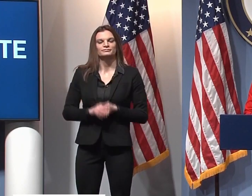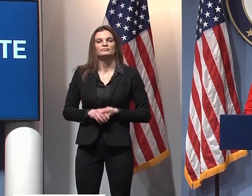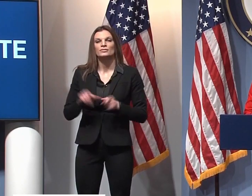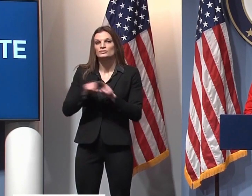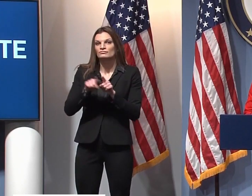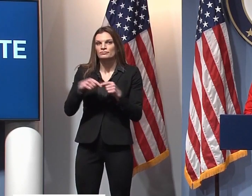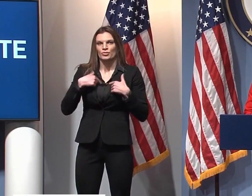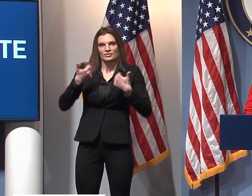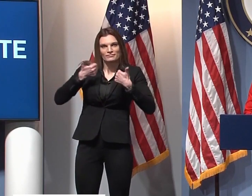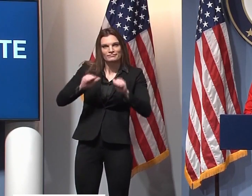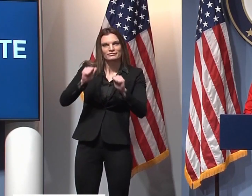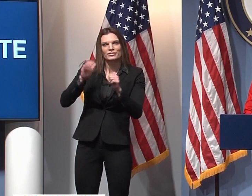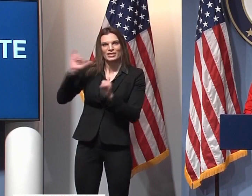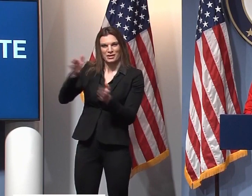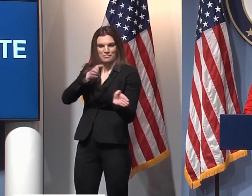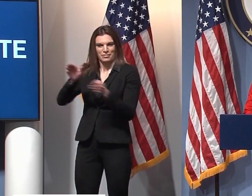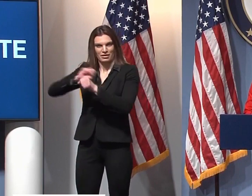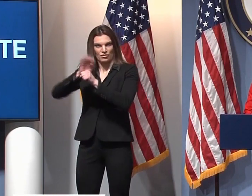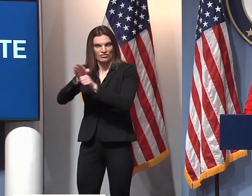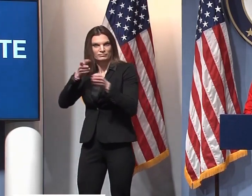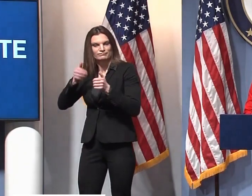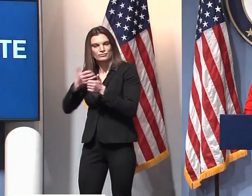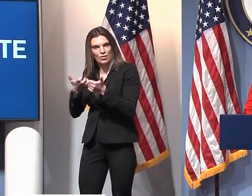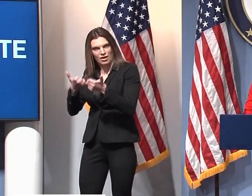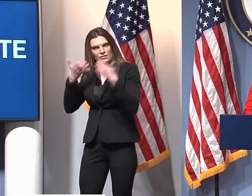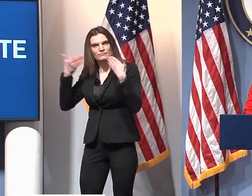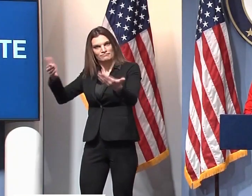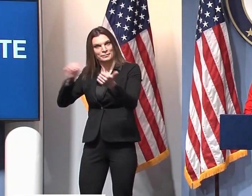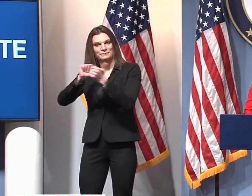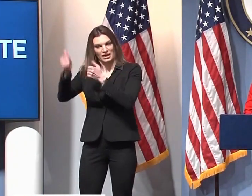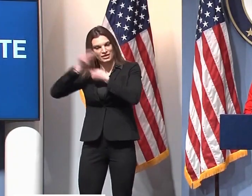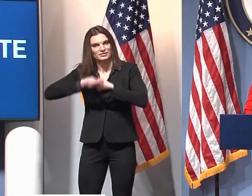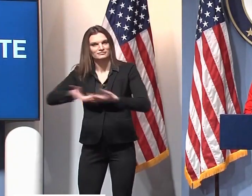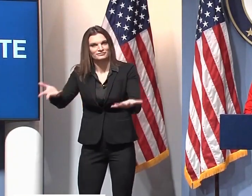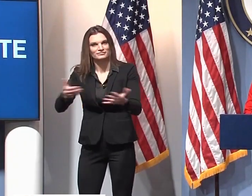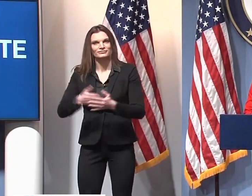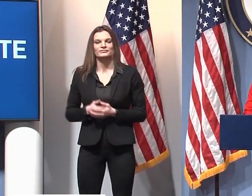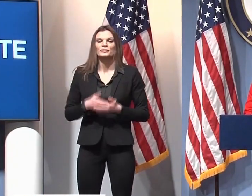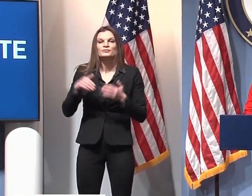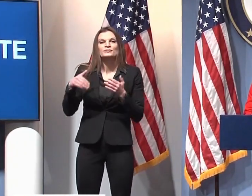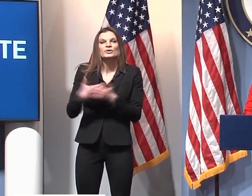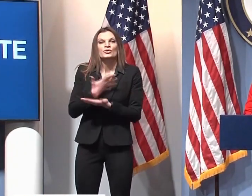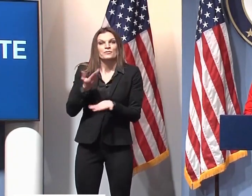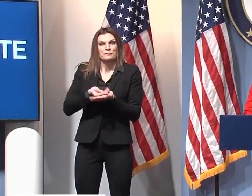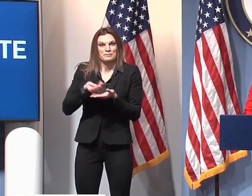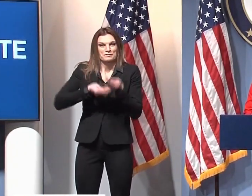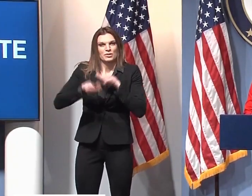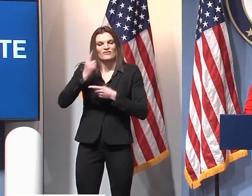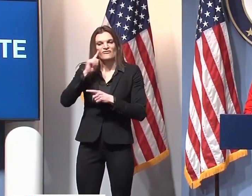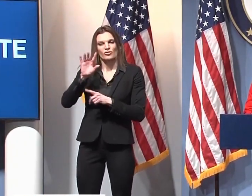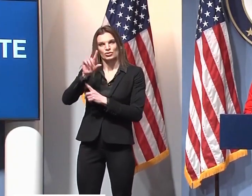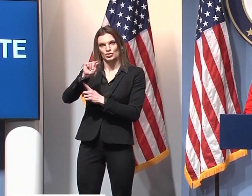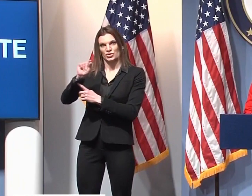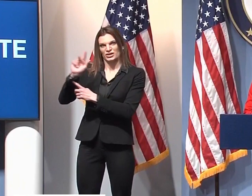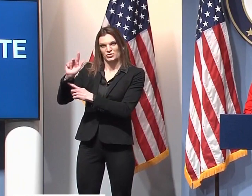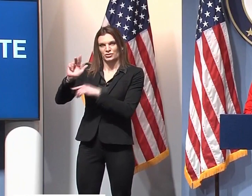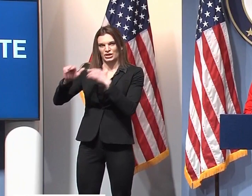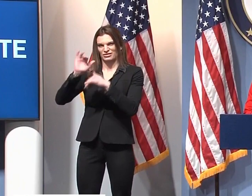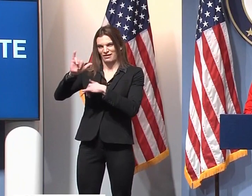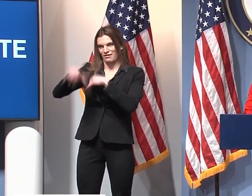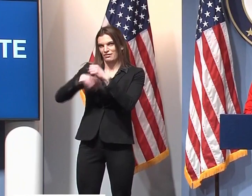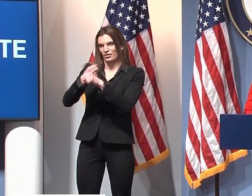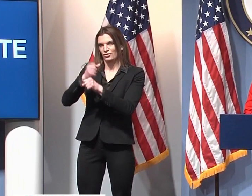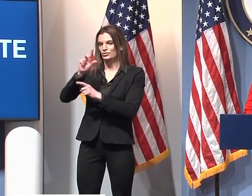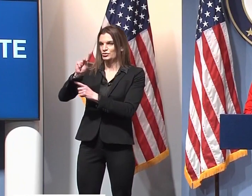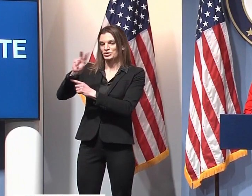Michigan COVID Recovery Plan, in my new fiscal year budget, fiscal year 22 budget, I will be presenting some